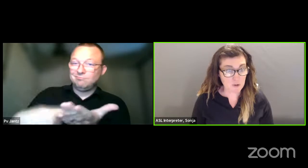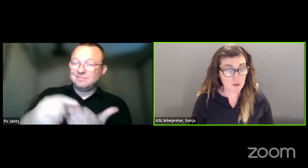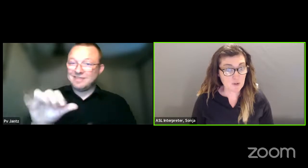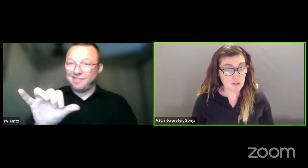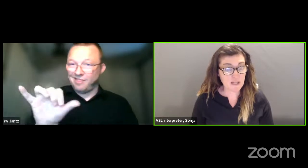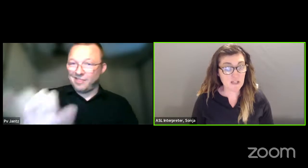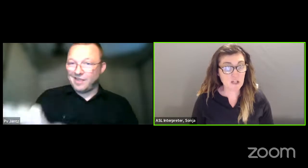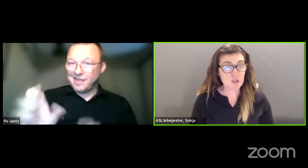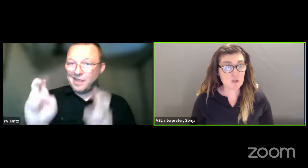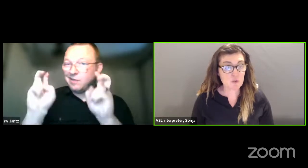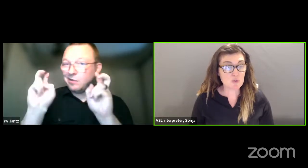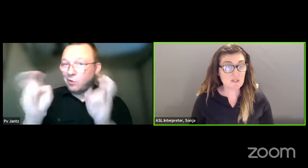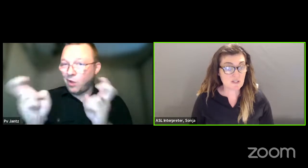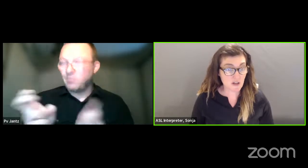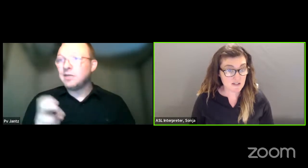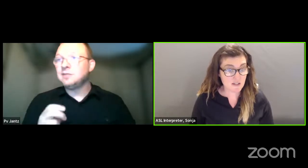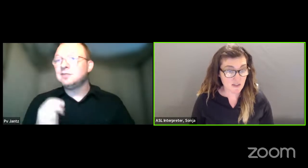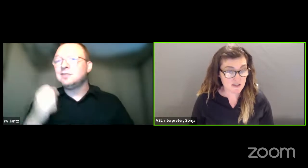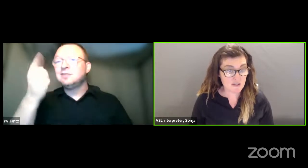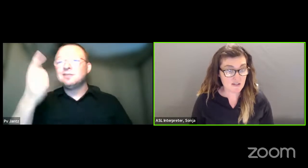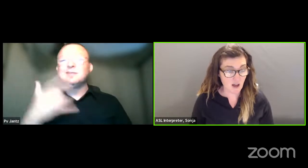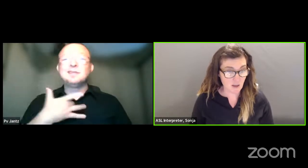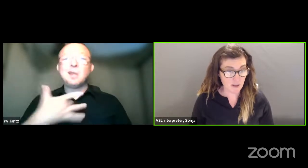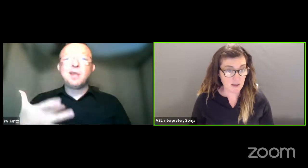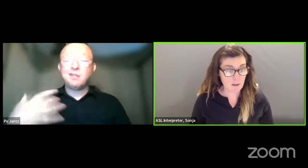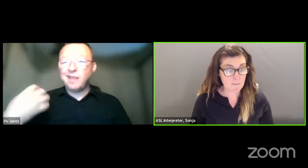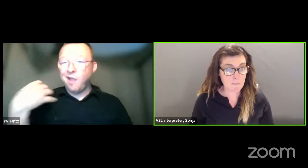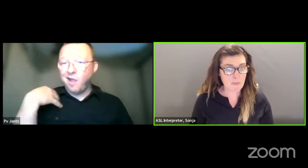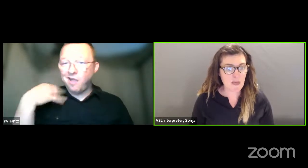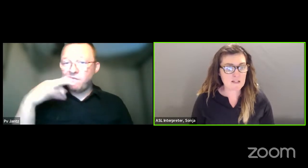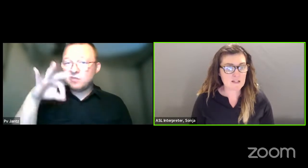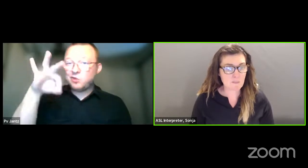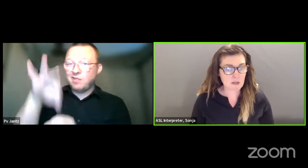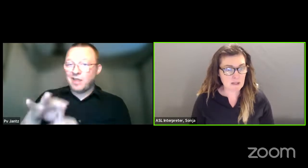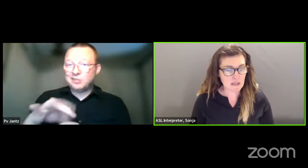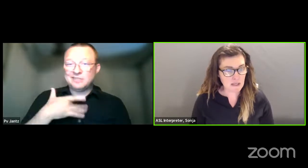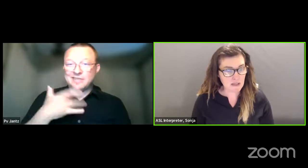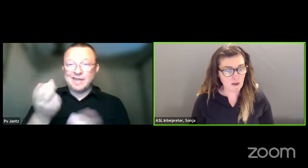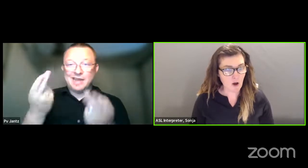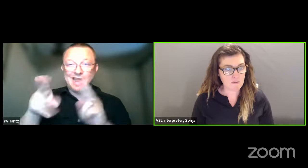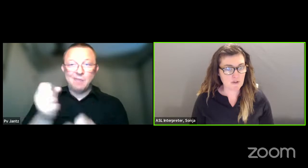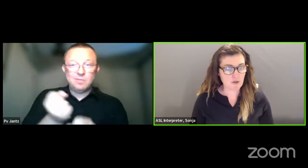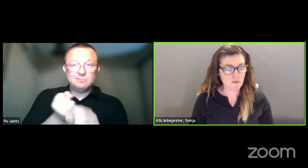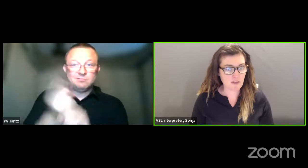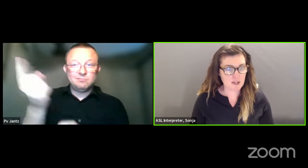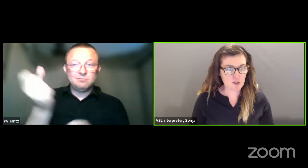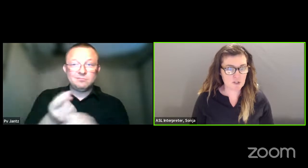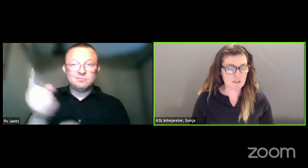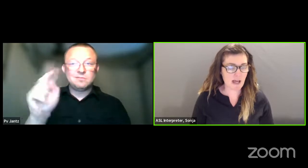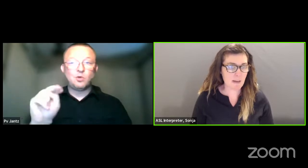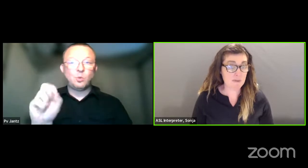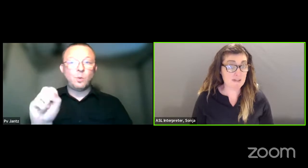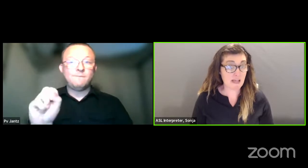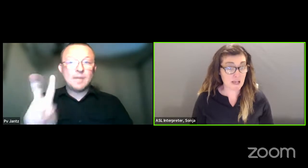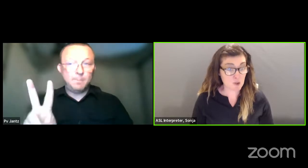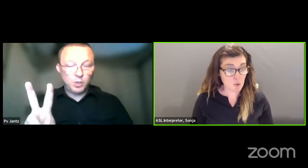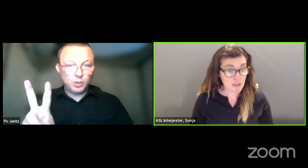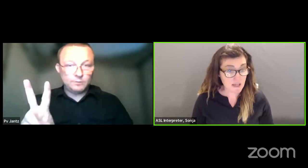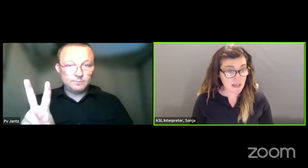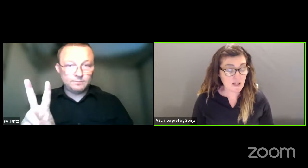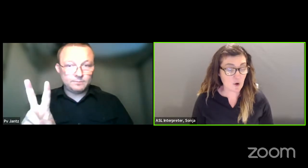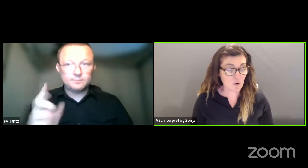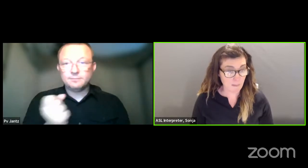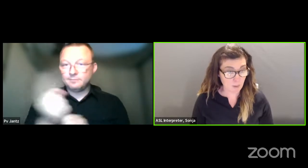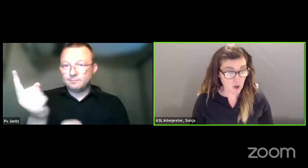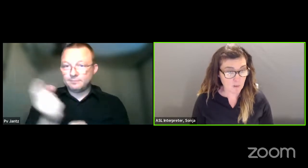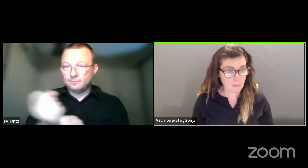fair opportunity to discuss this topic. Typically, the officer of election happens